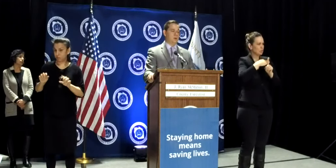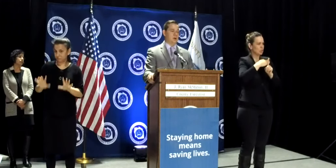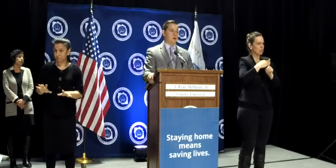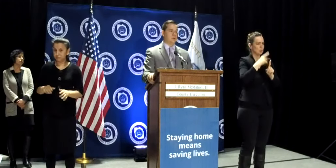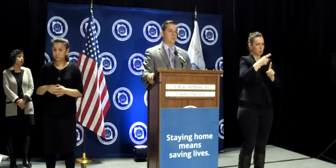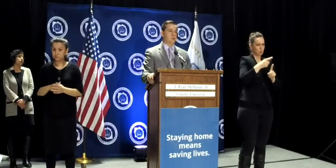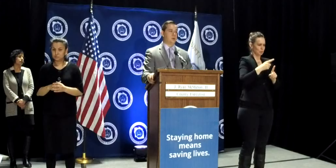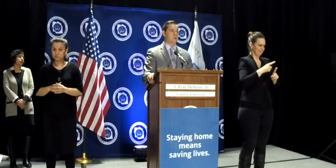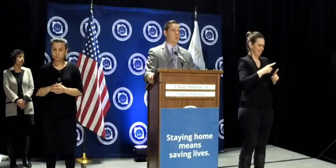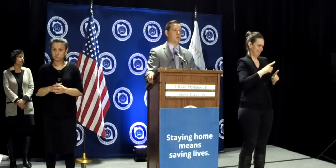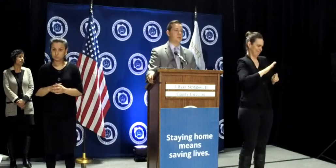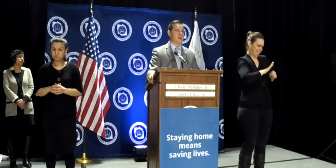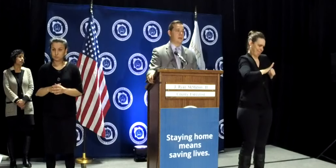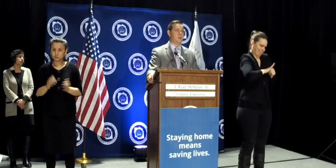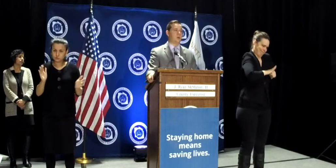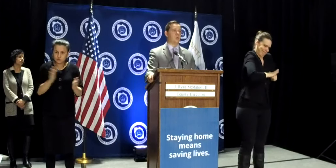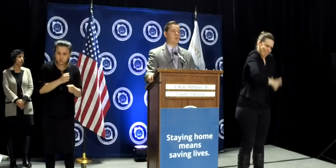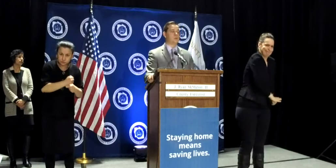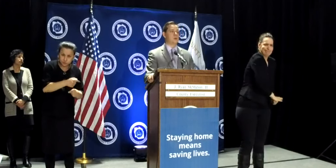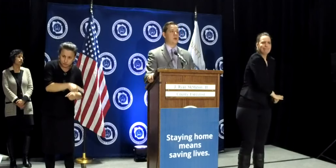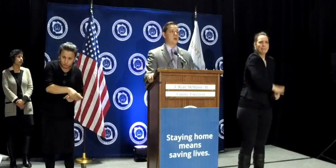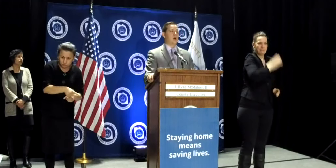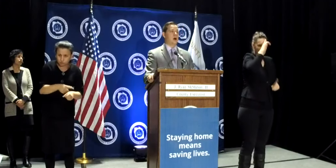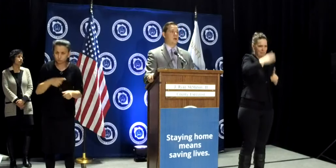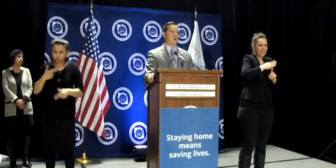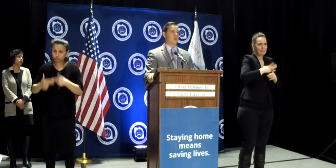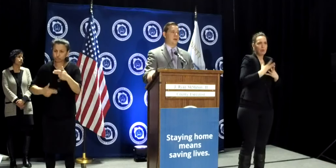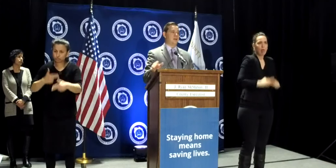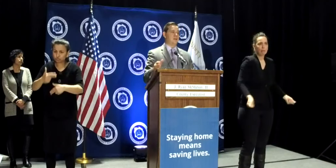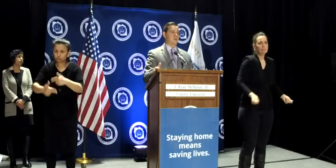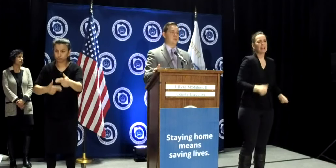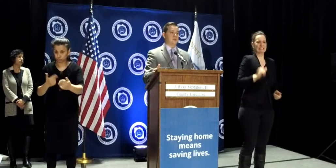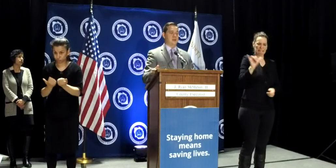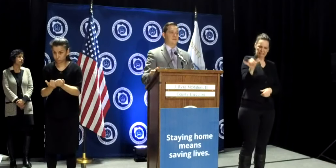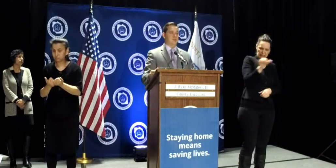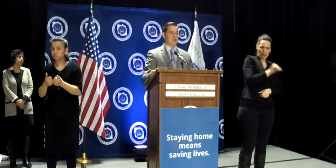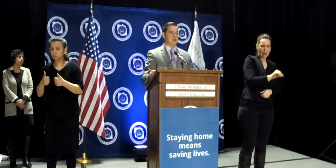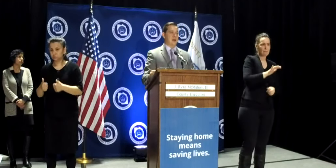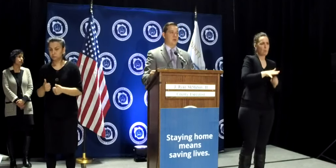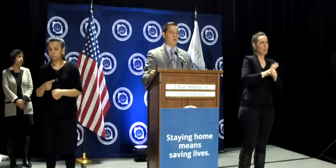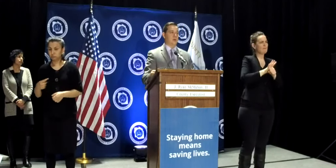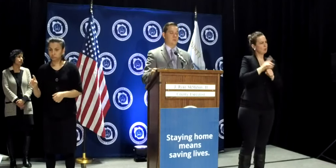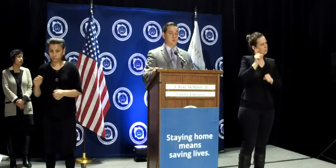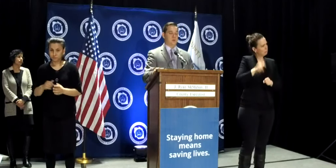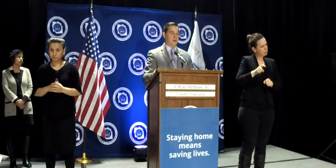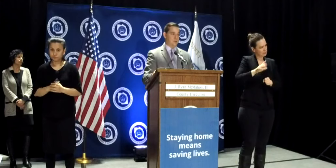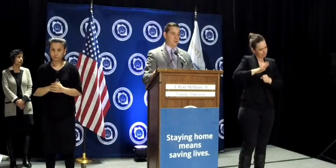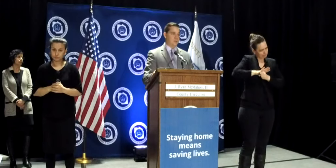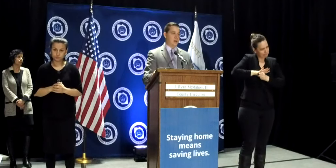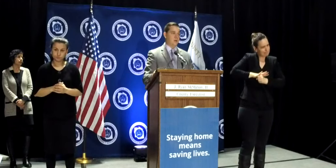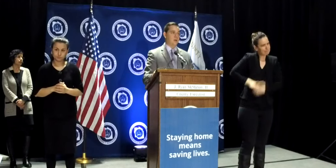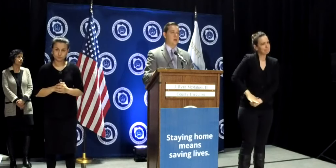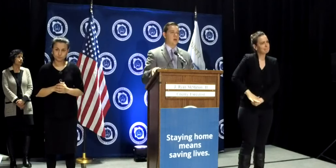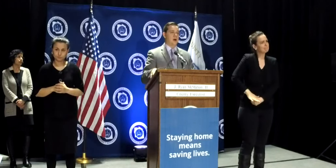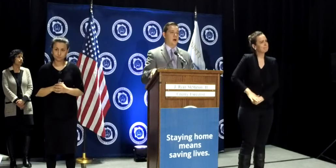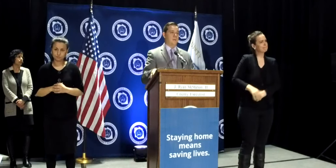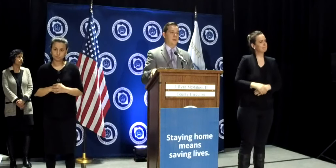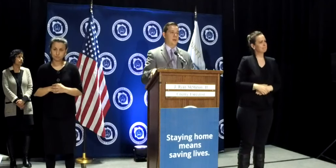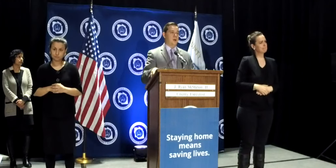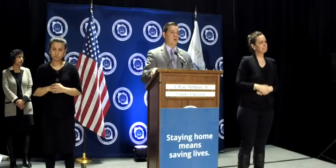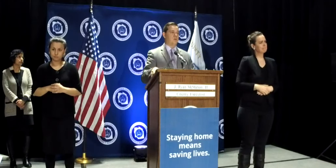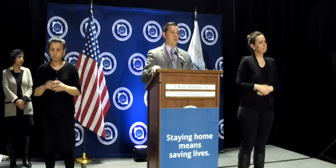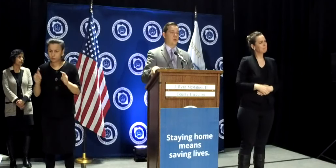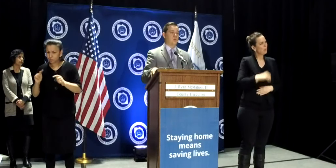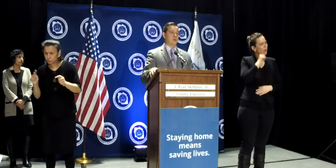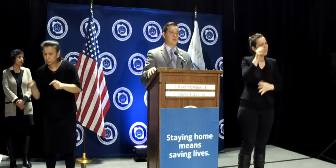keep their employees on the payrolls, knowing many of these businesses have to shut down, have been told they have to shut down,